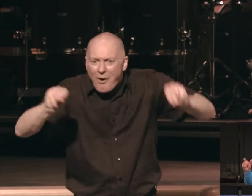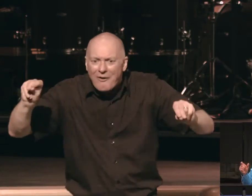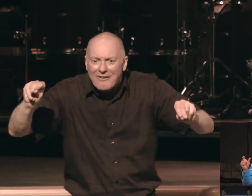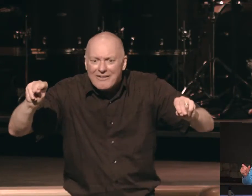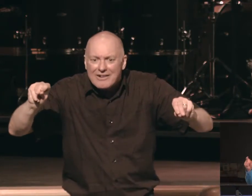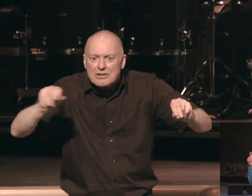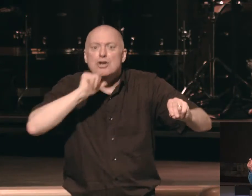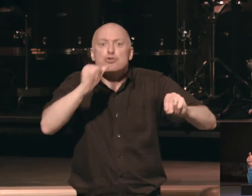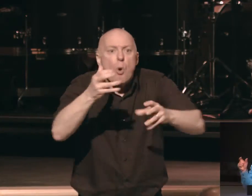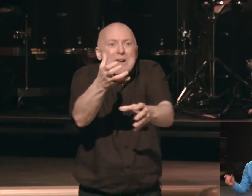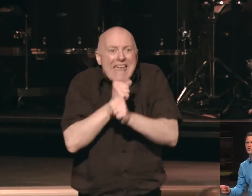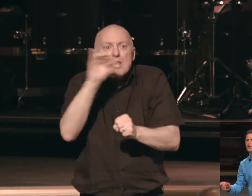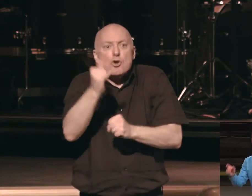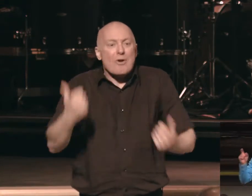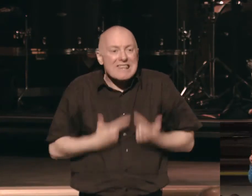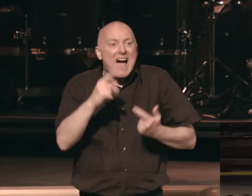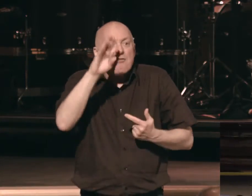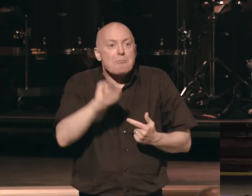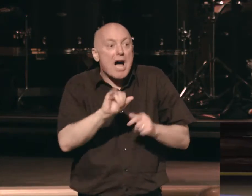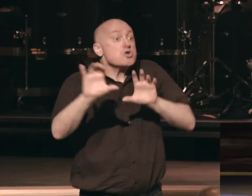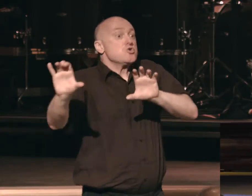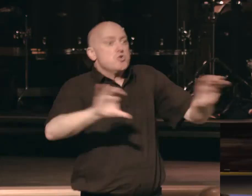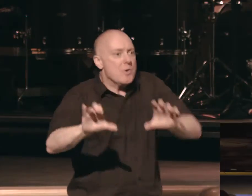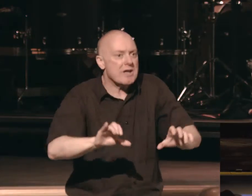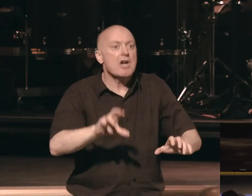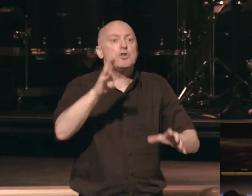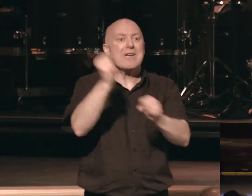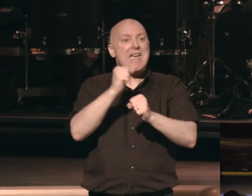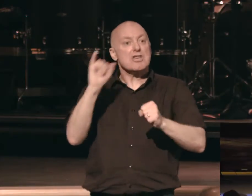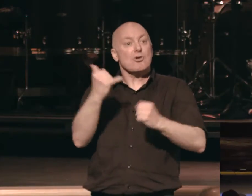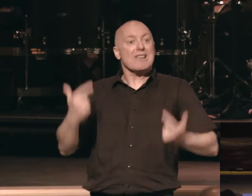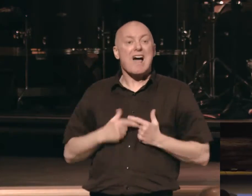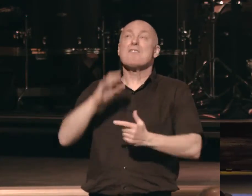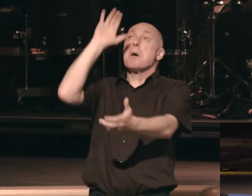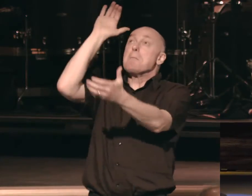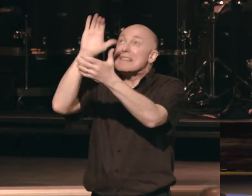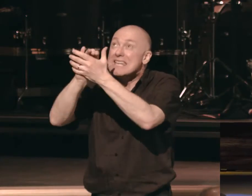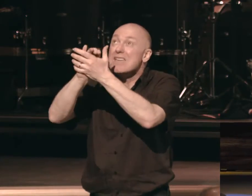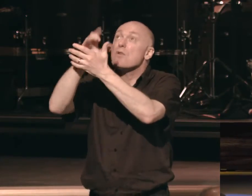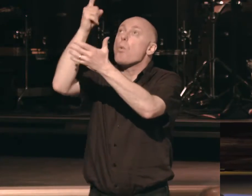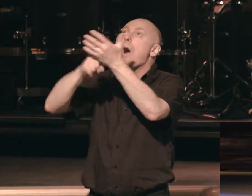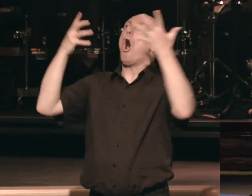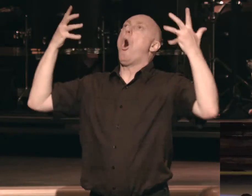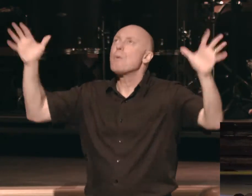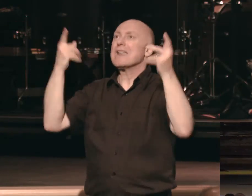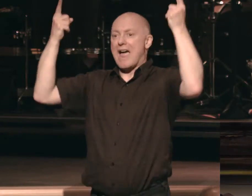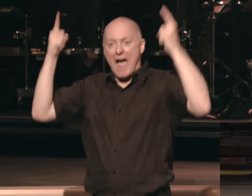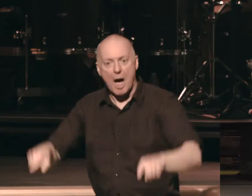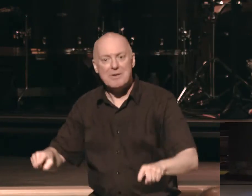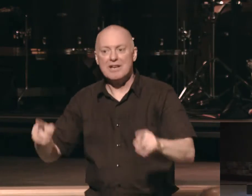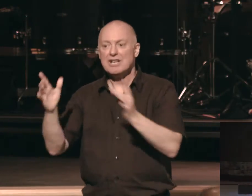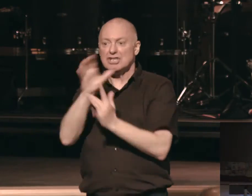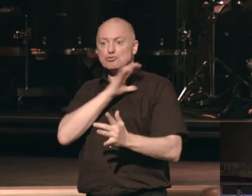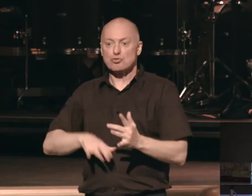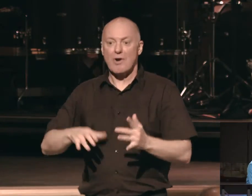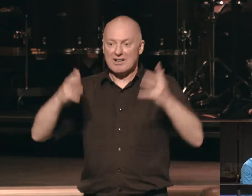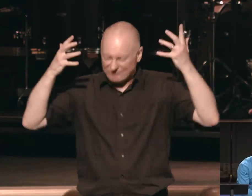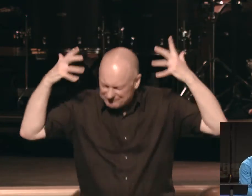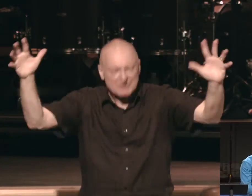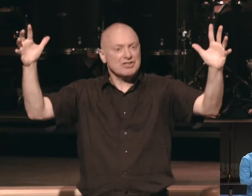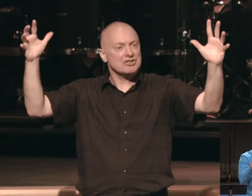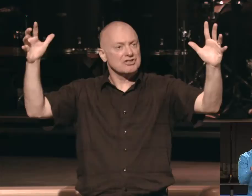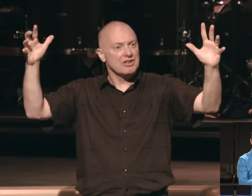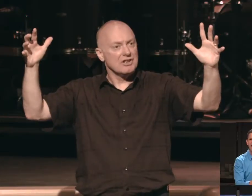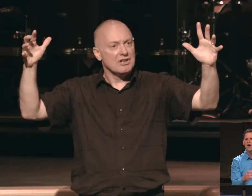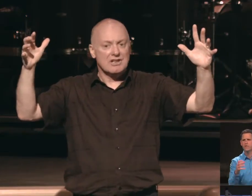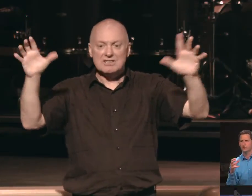get eternal life by something you do. You get eternal life by believing in what has been done. Jesus Christ has done it all.